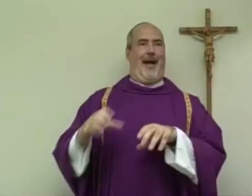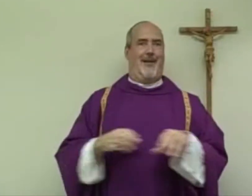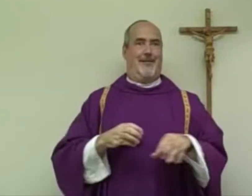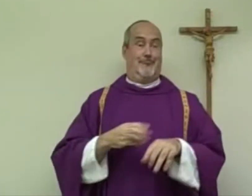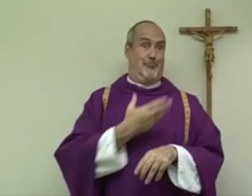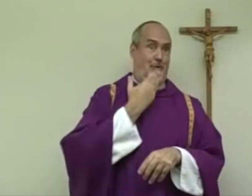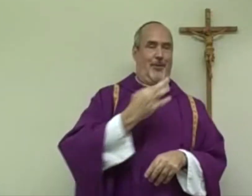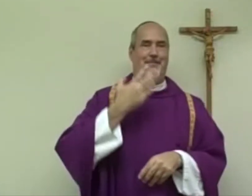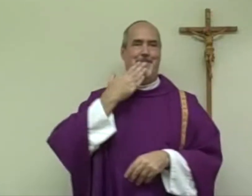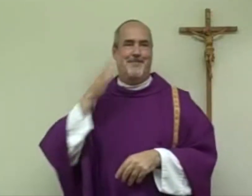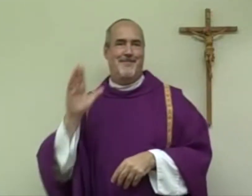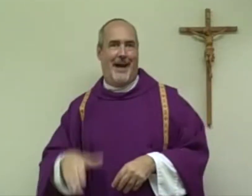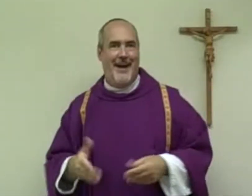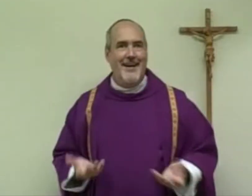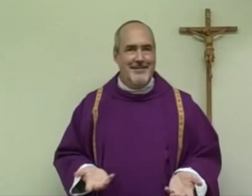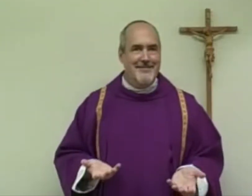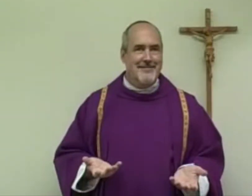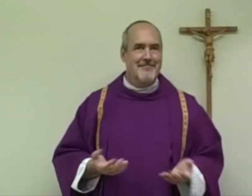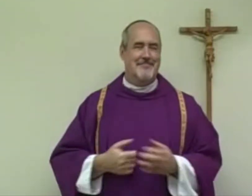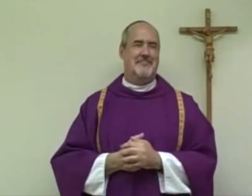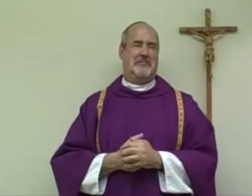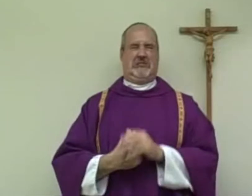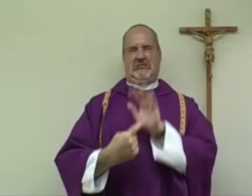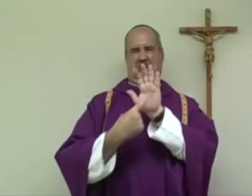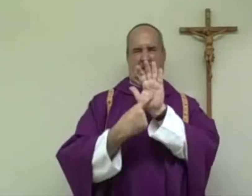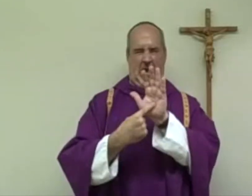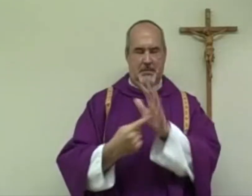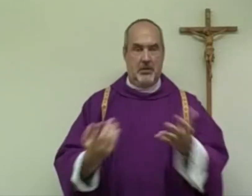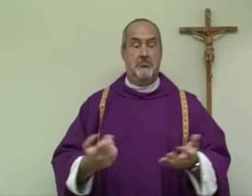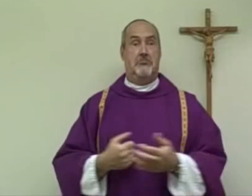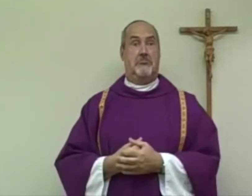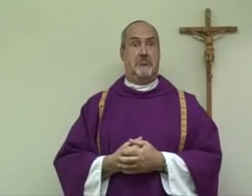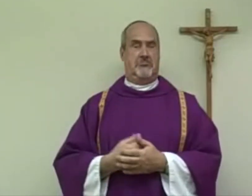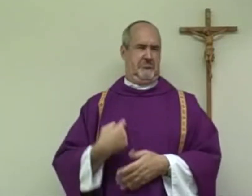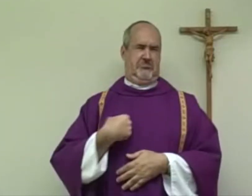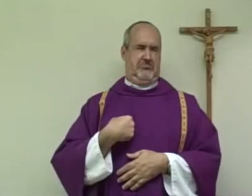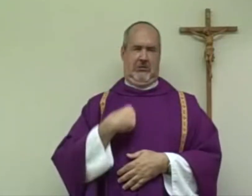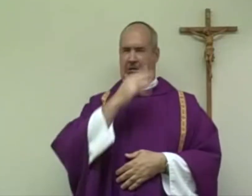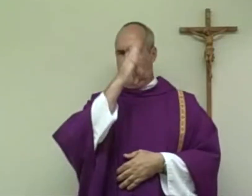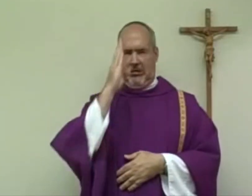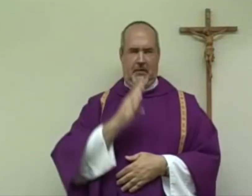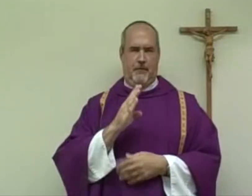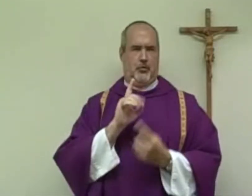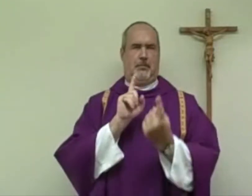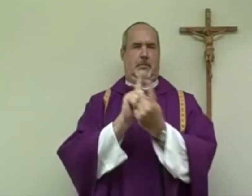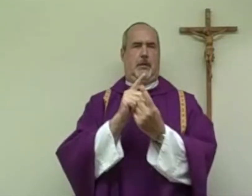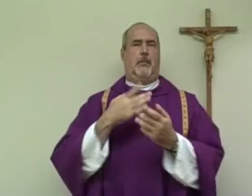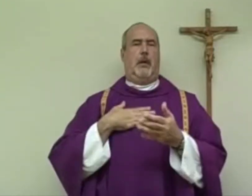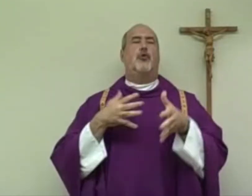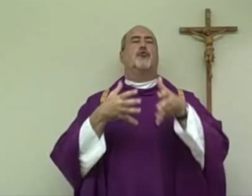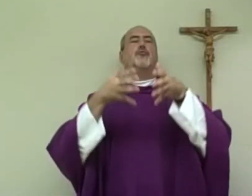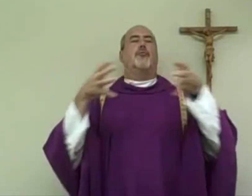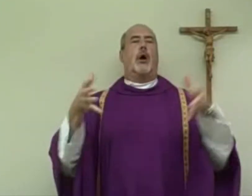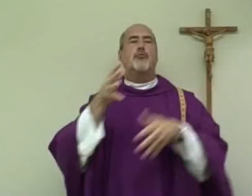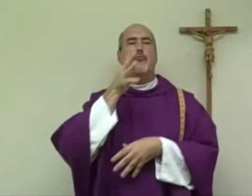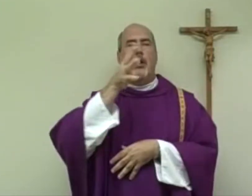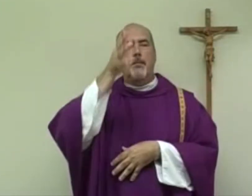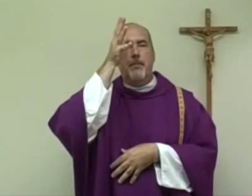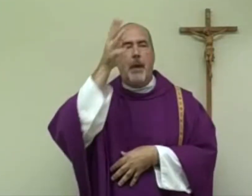future generations are going to judge our actions, be they good or bad. For example, I